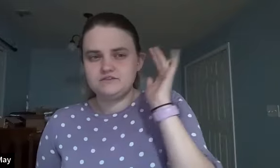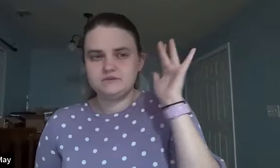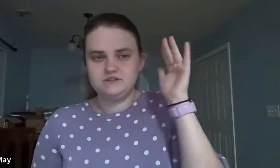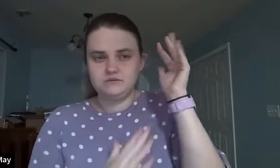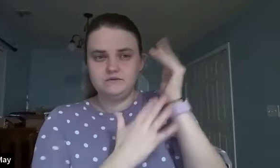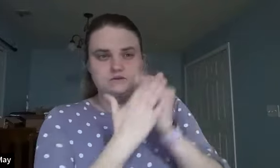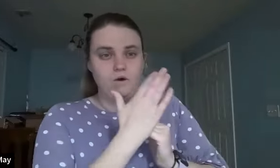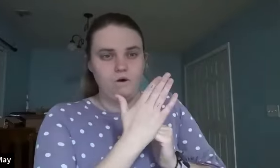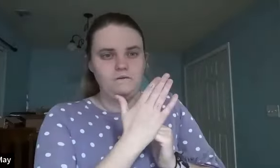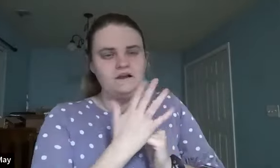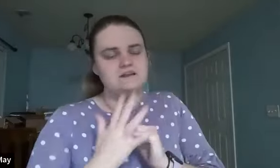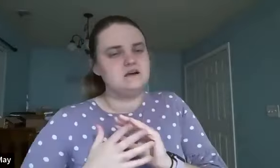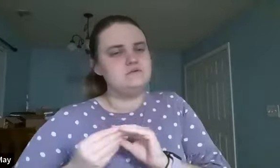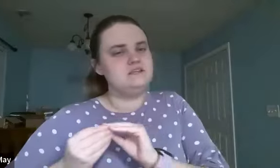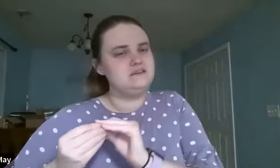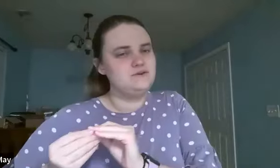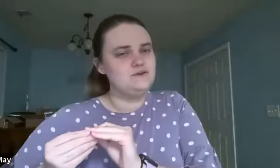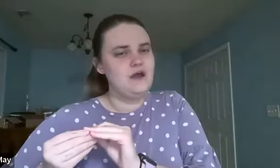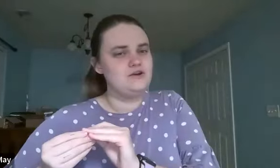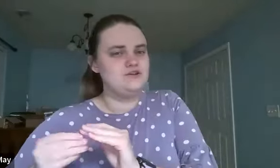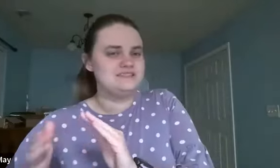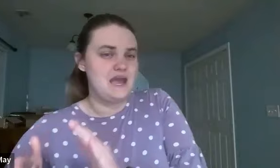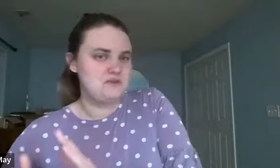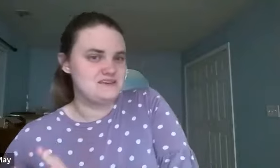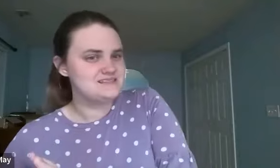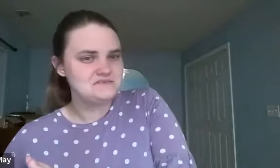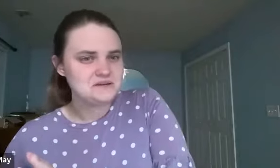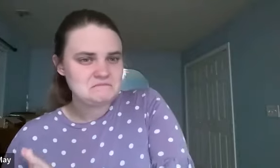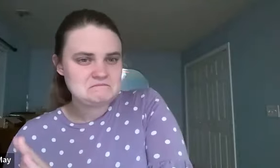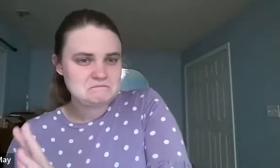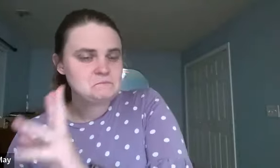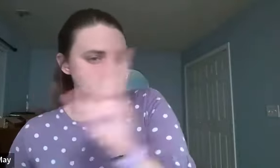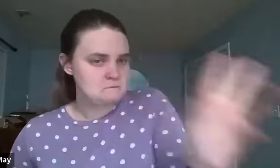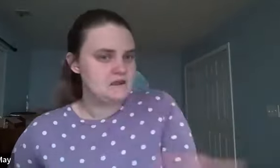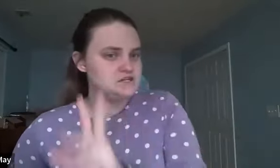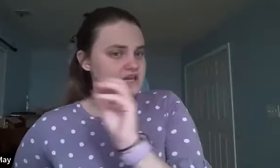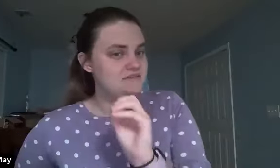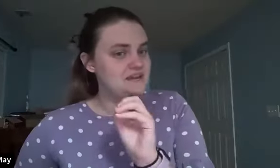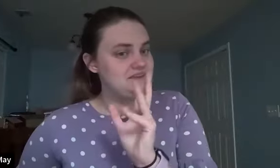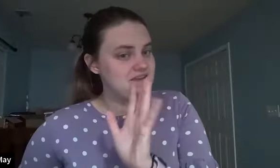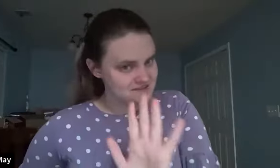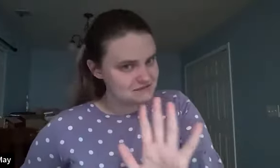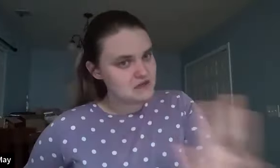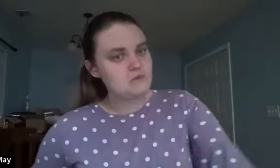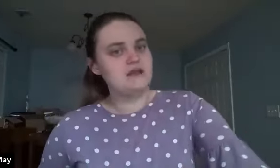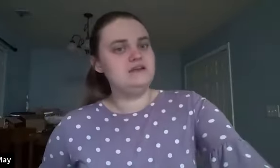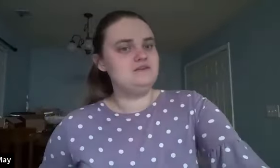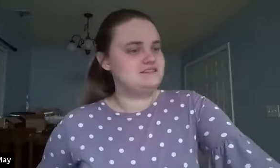after we do the review of all is I will give you how you can say Happy Thanksgiving. Just add that at the end. That way you guys can